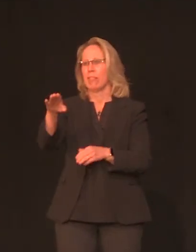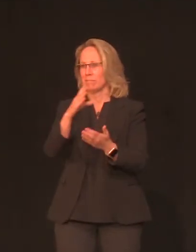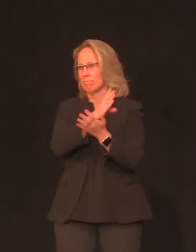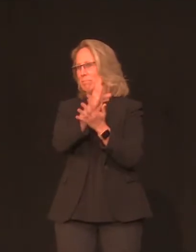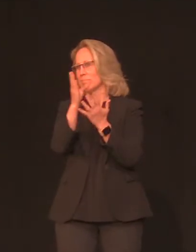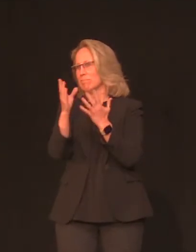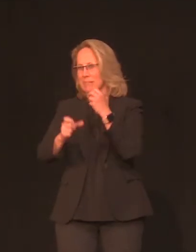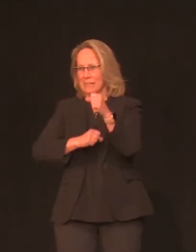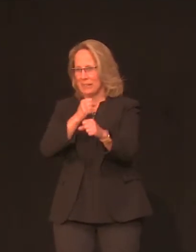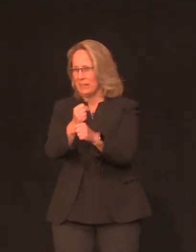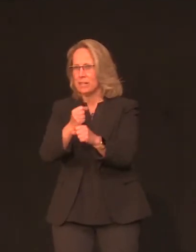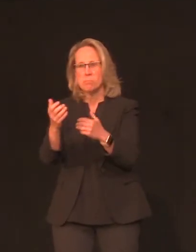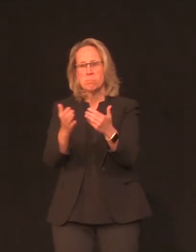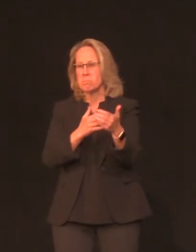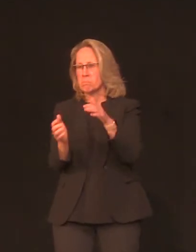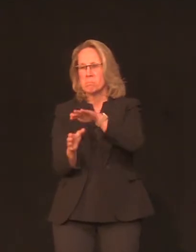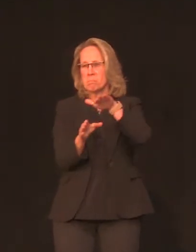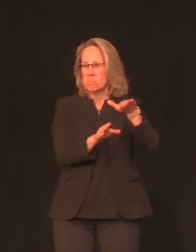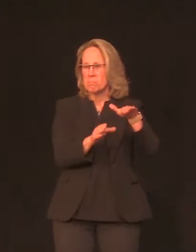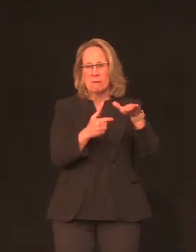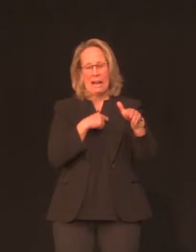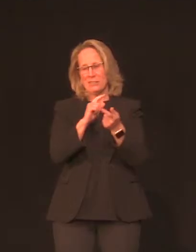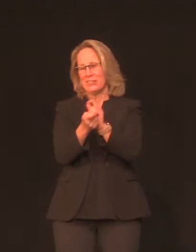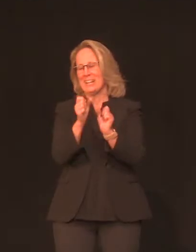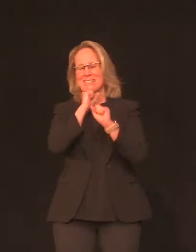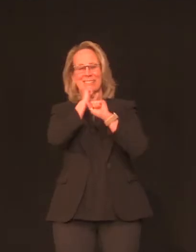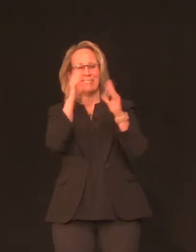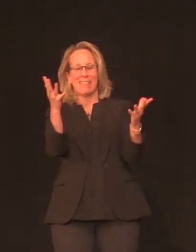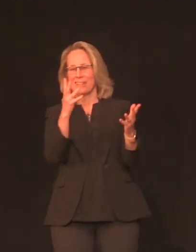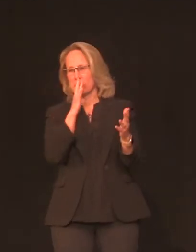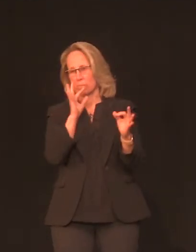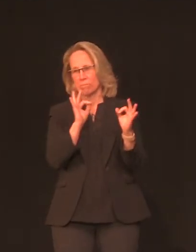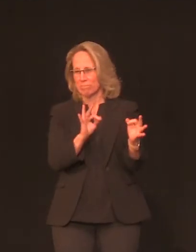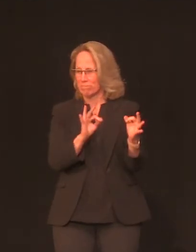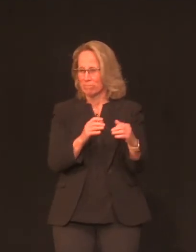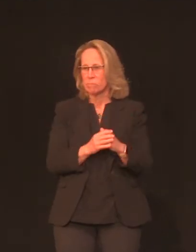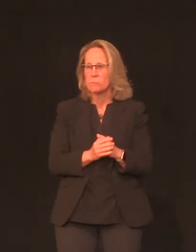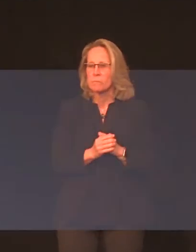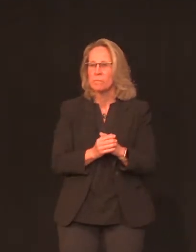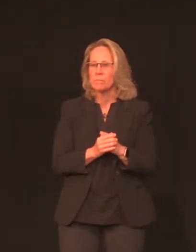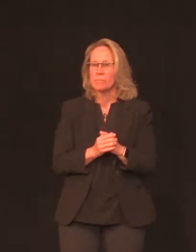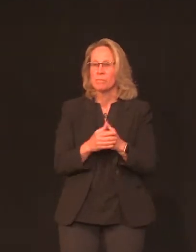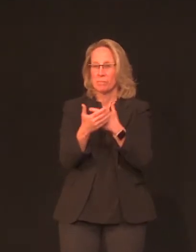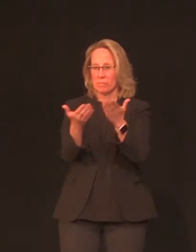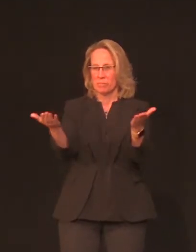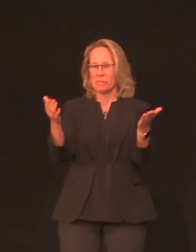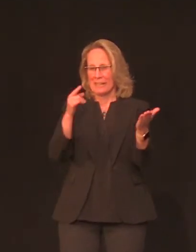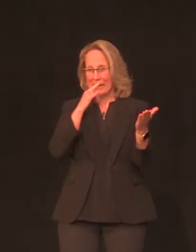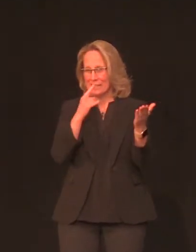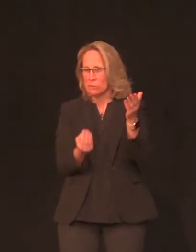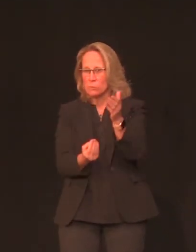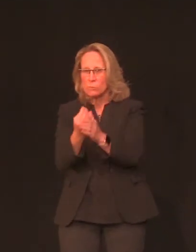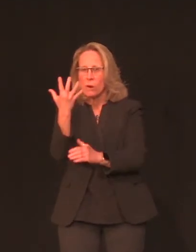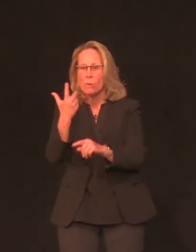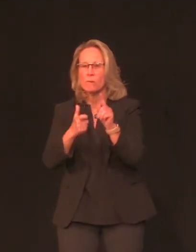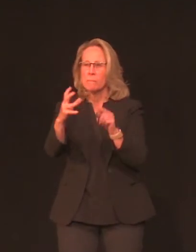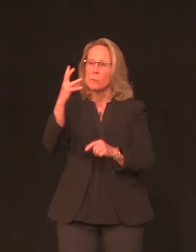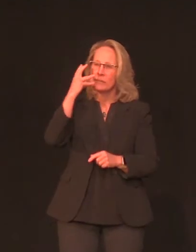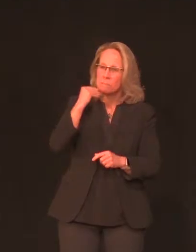that, I wouldn't change it for the world. The kids have not only grew from their experiences and learned knowledge from